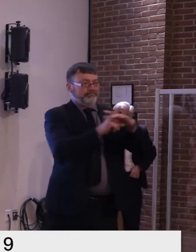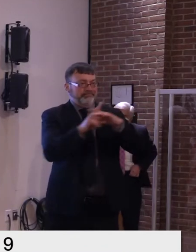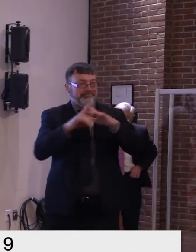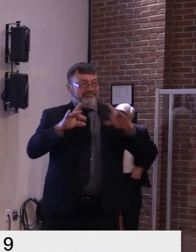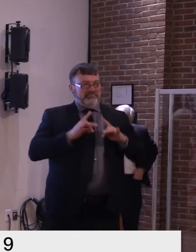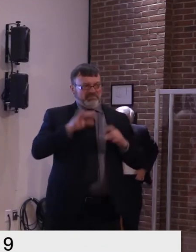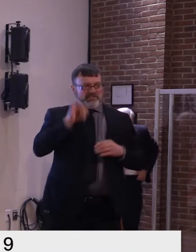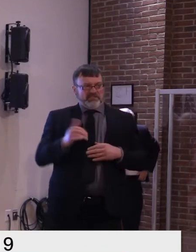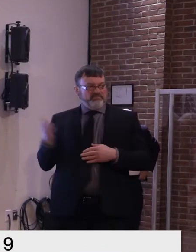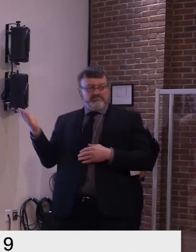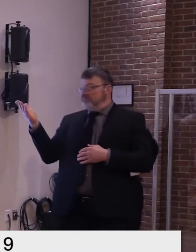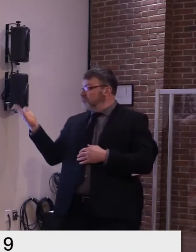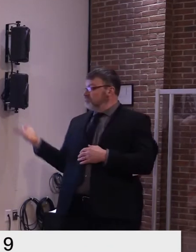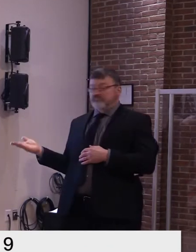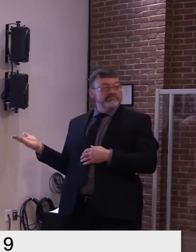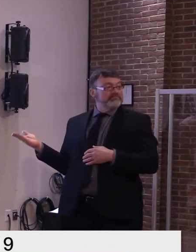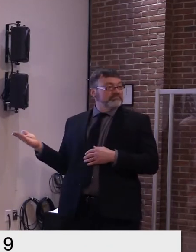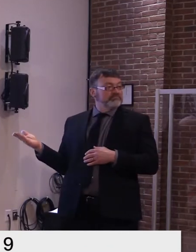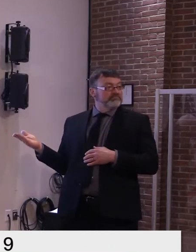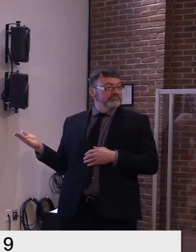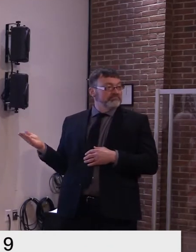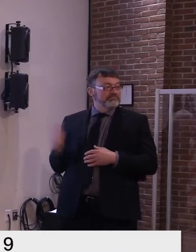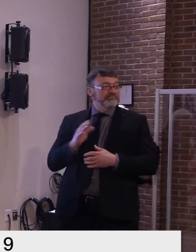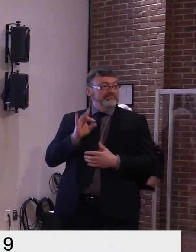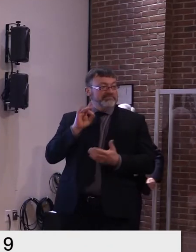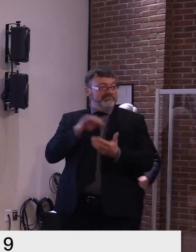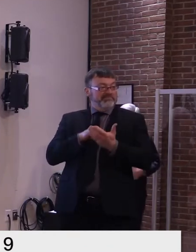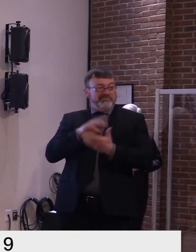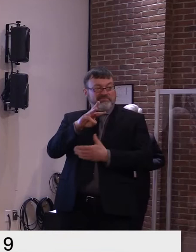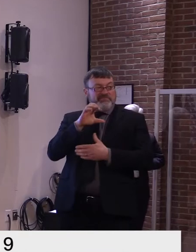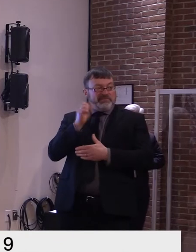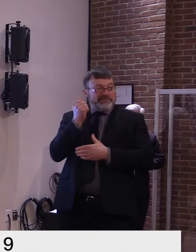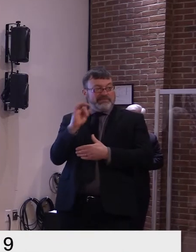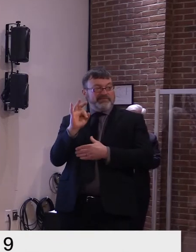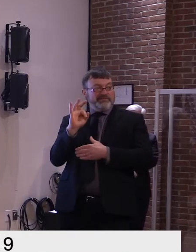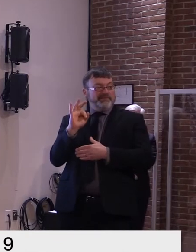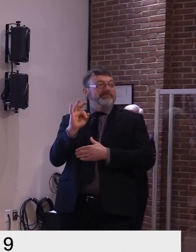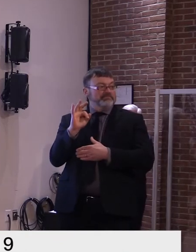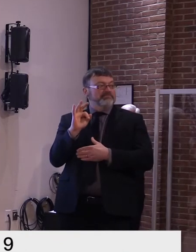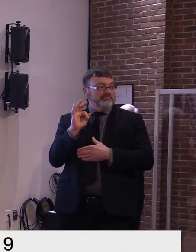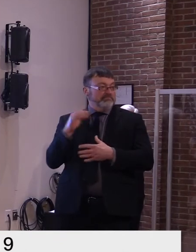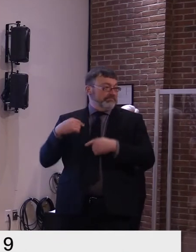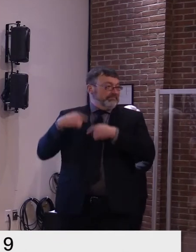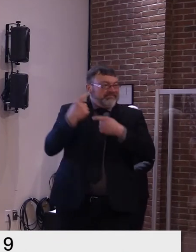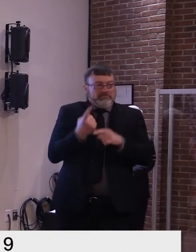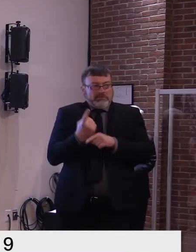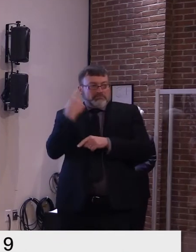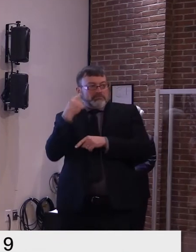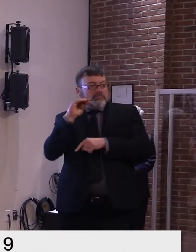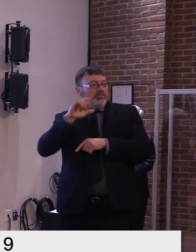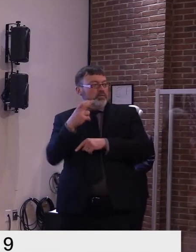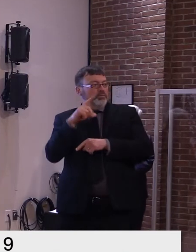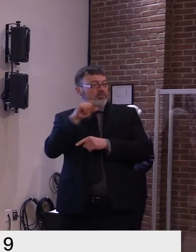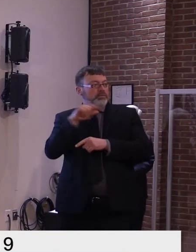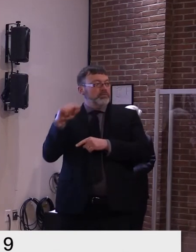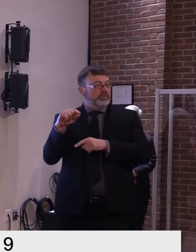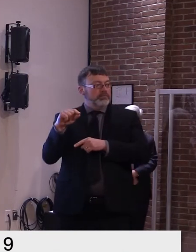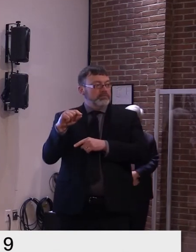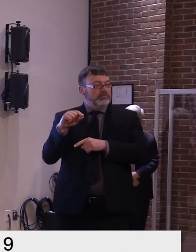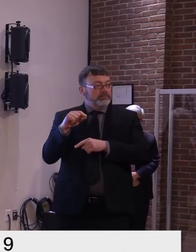see, we're up to 8,619 total cases, 156